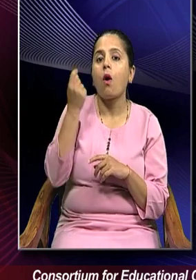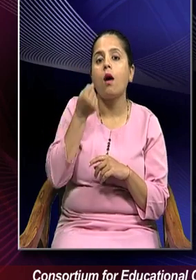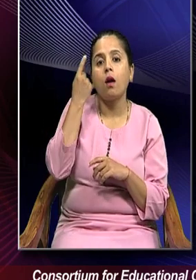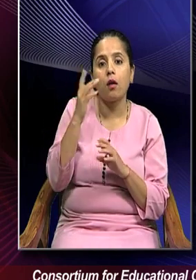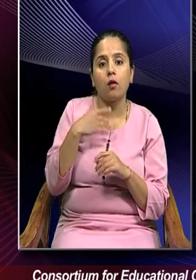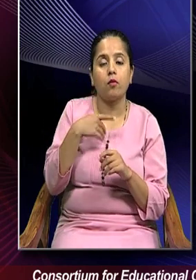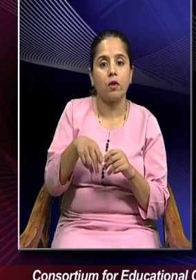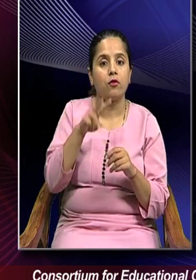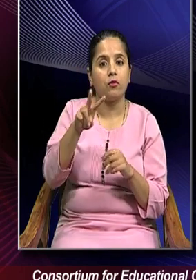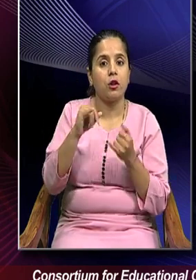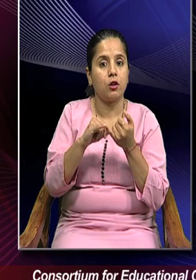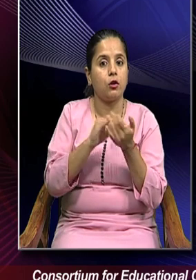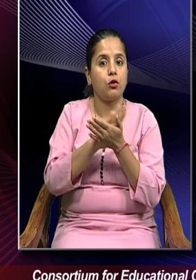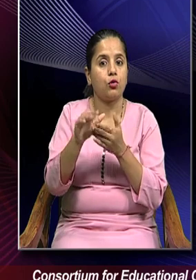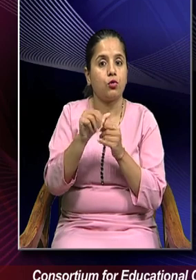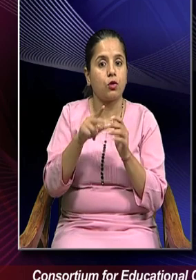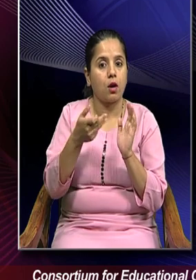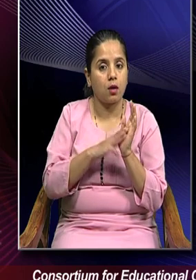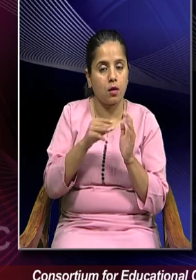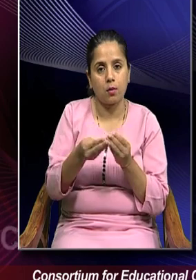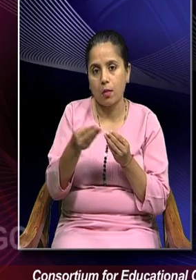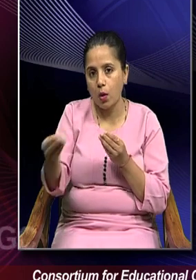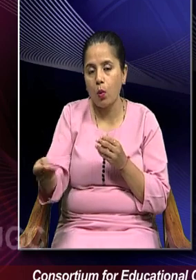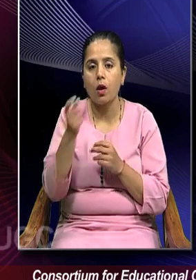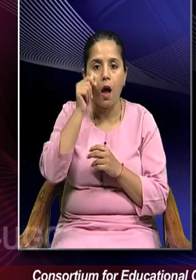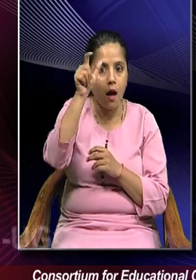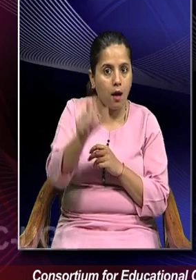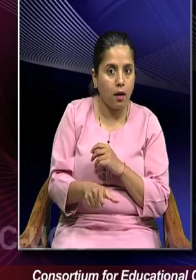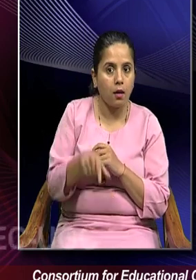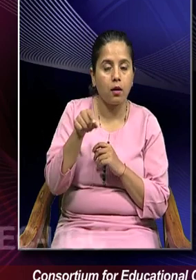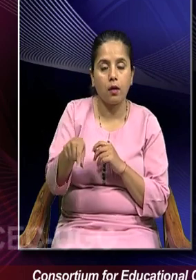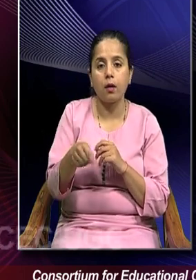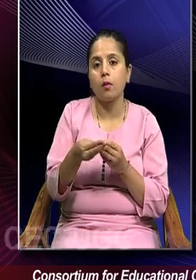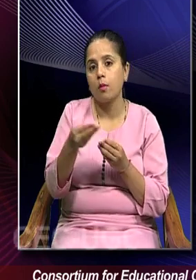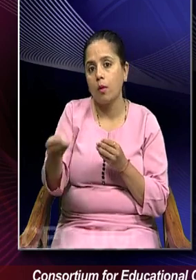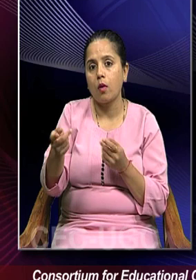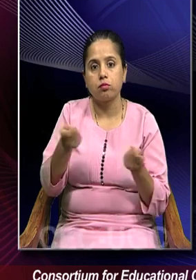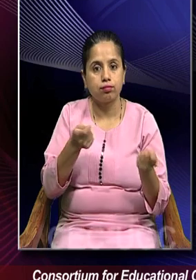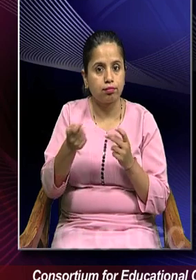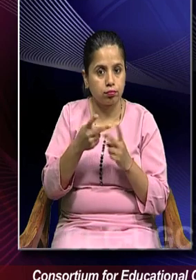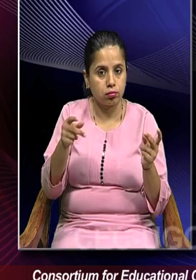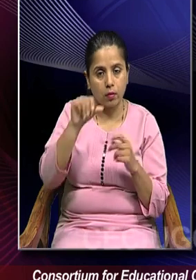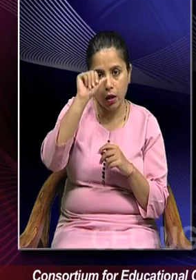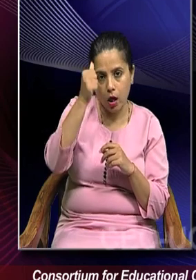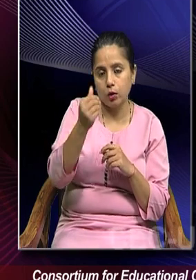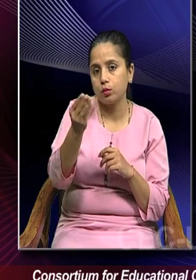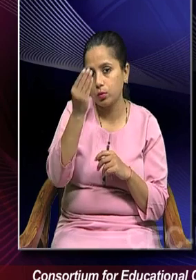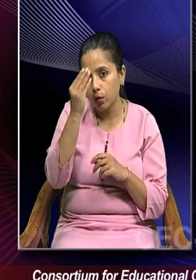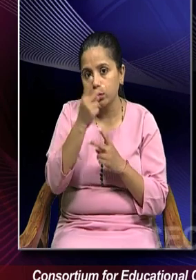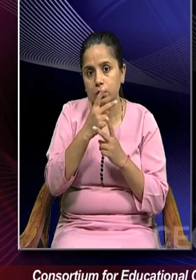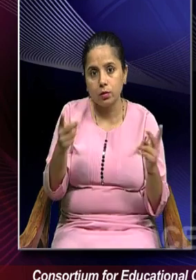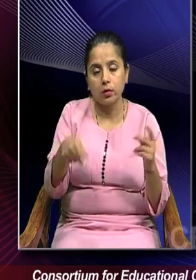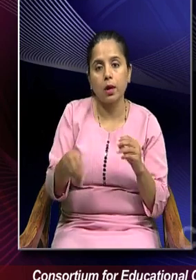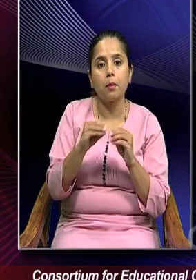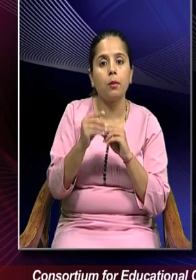V. Shantaram also made films like Padosi and Admi, and Padosi dealt with the issue of Hindus and Muslims, and how British they